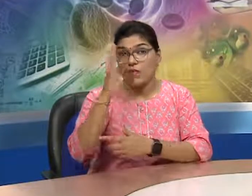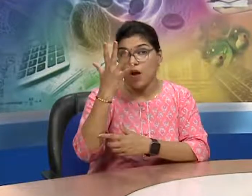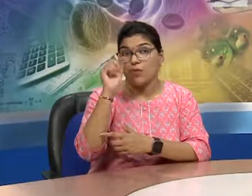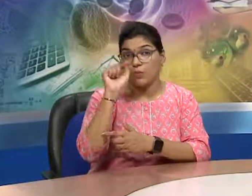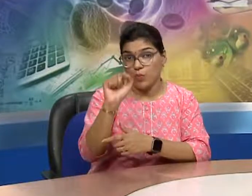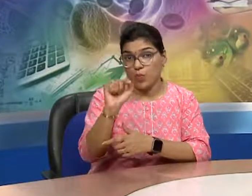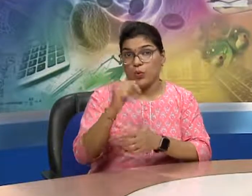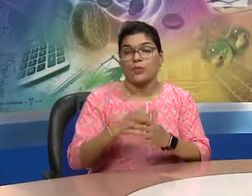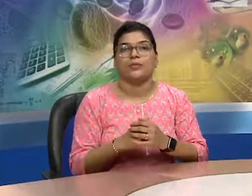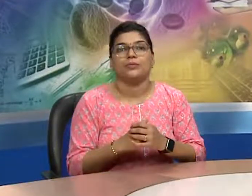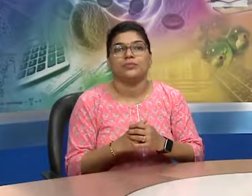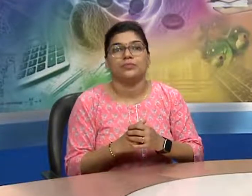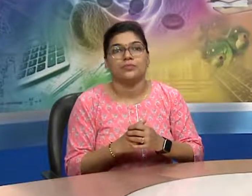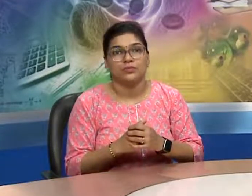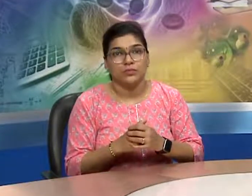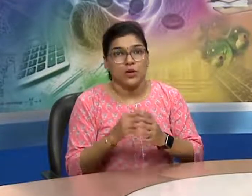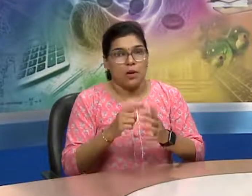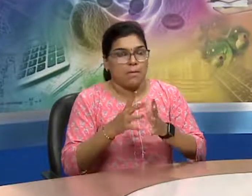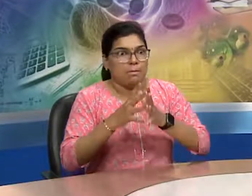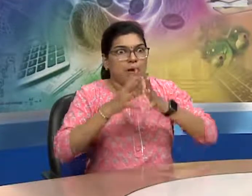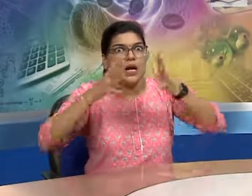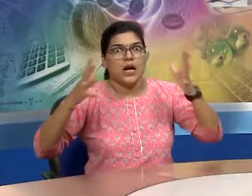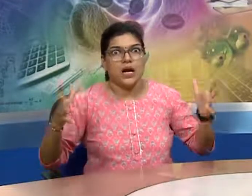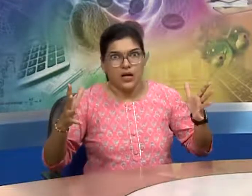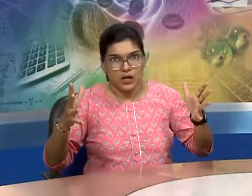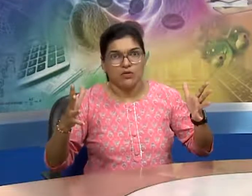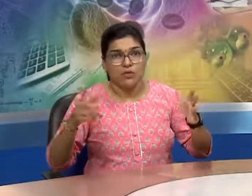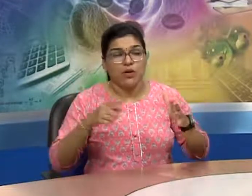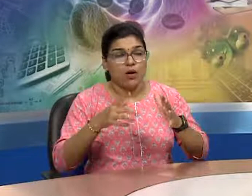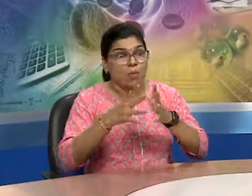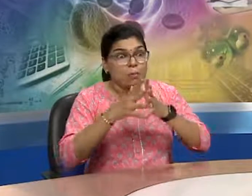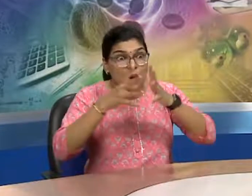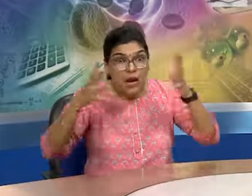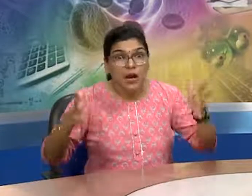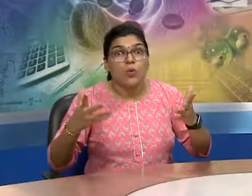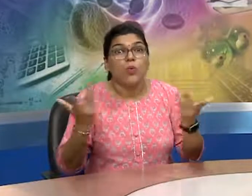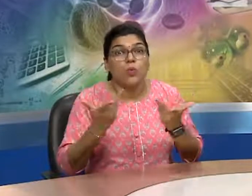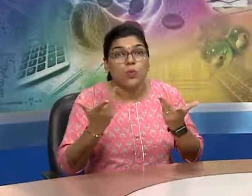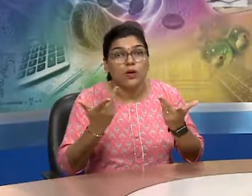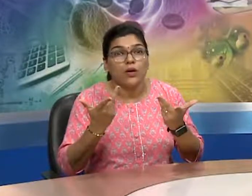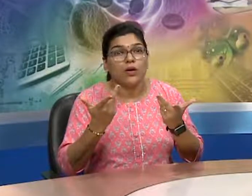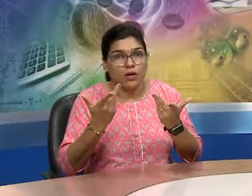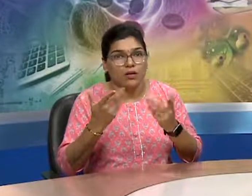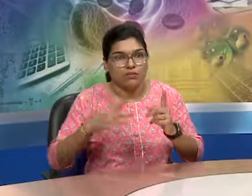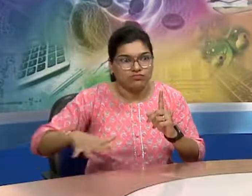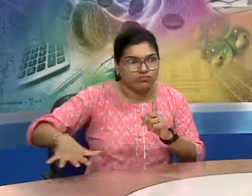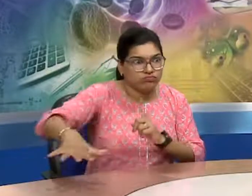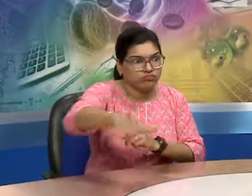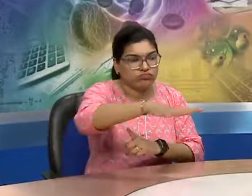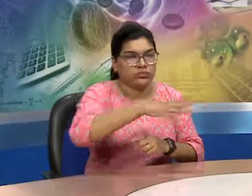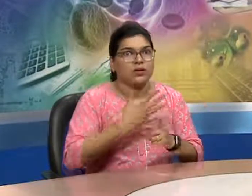And the fifth level is the biome. It is a large community